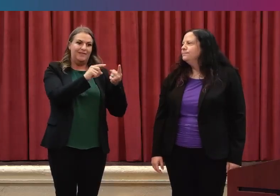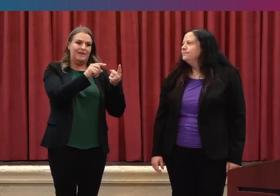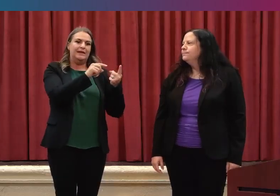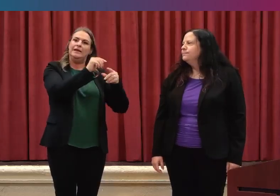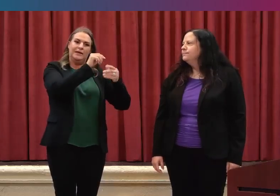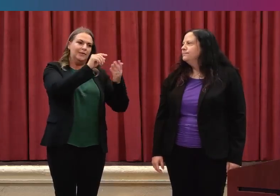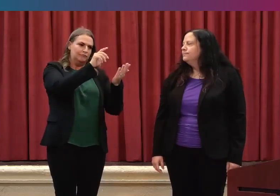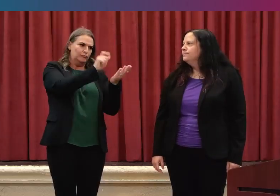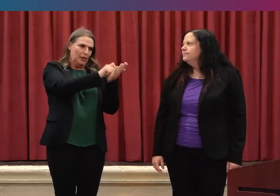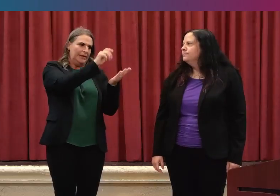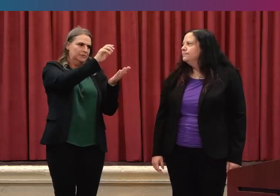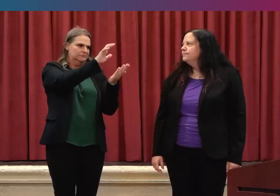communication.